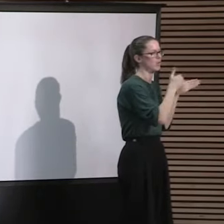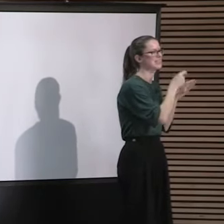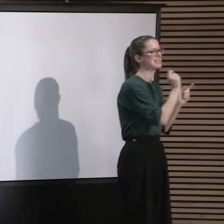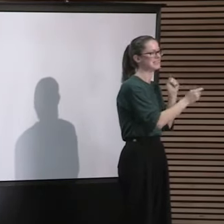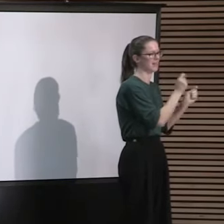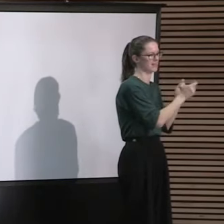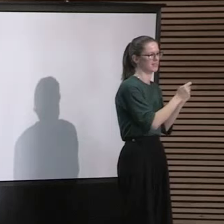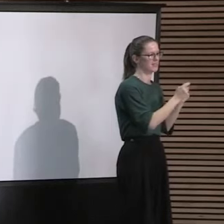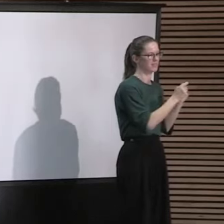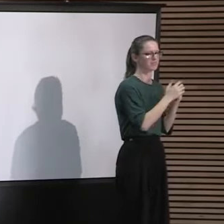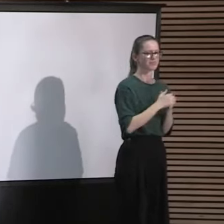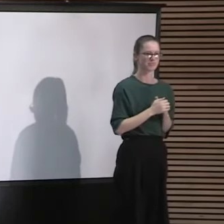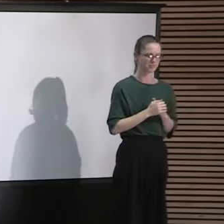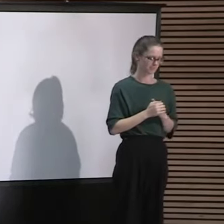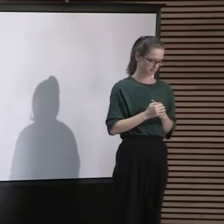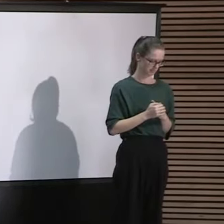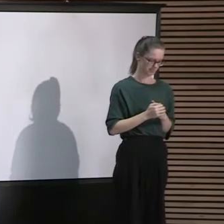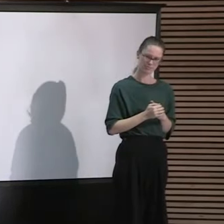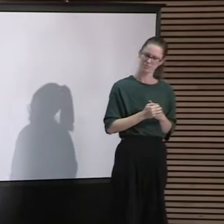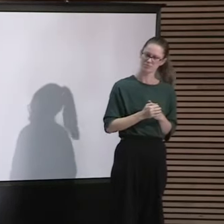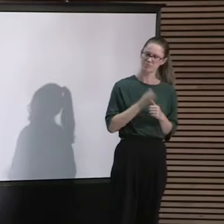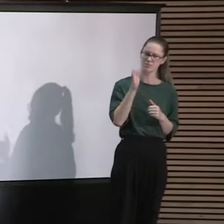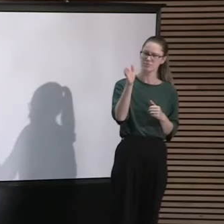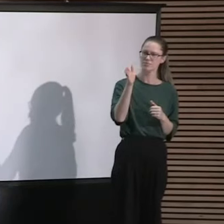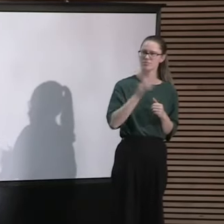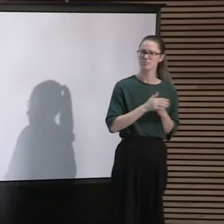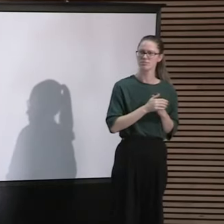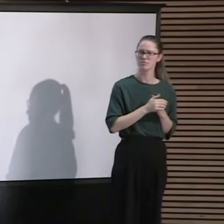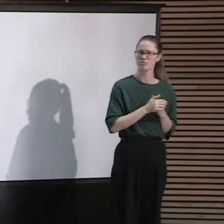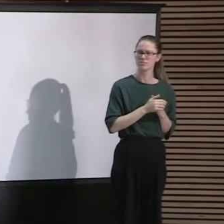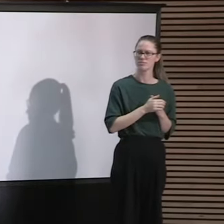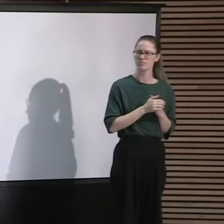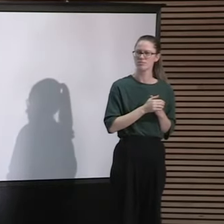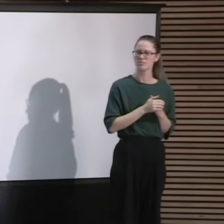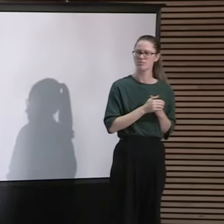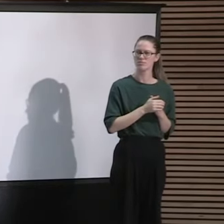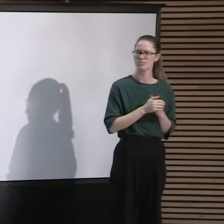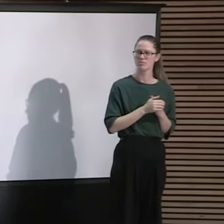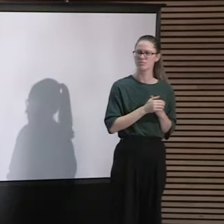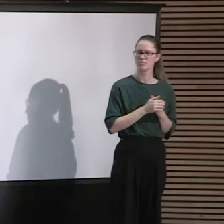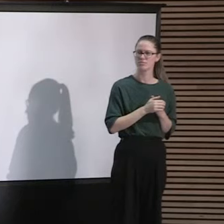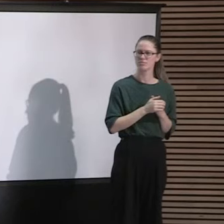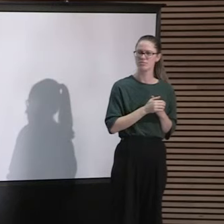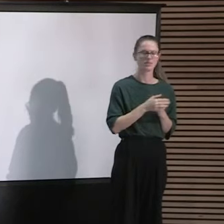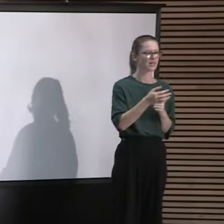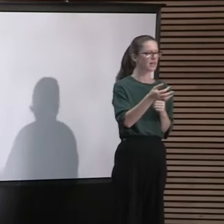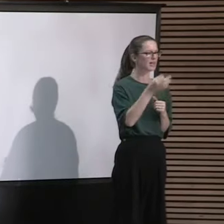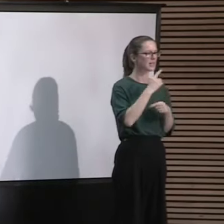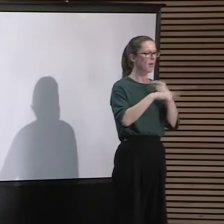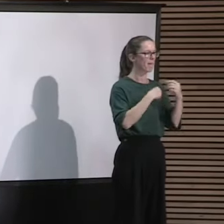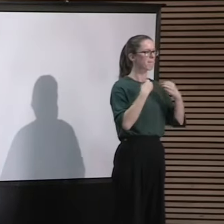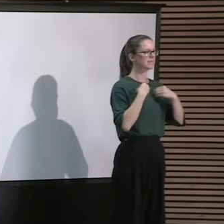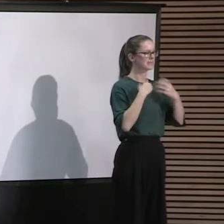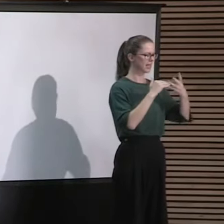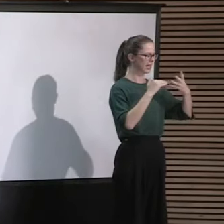tested. So we're coming What over was here. the order that was forthcoming on the contact tracing requirements for businesses at level 2?